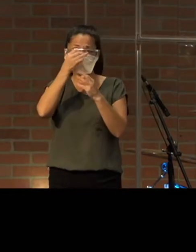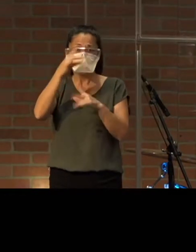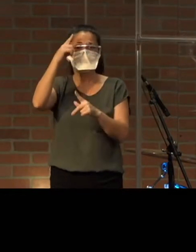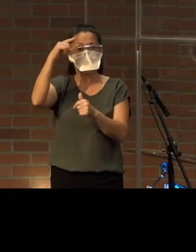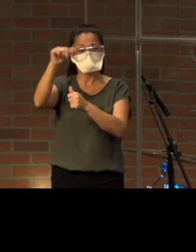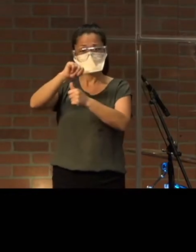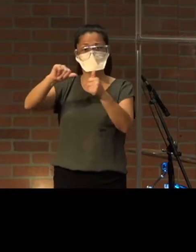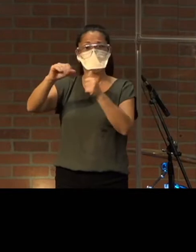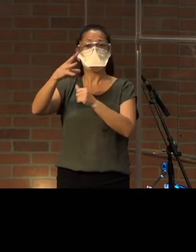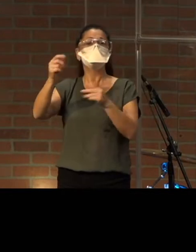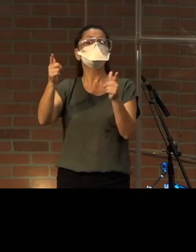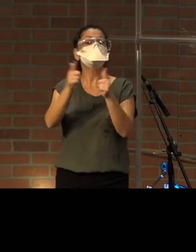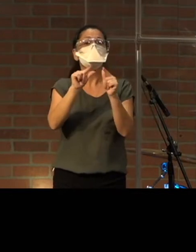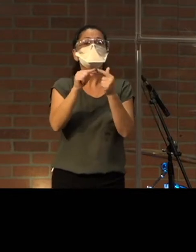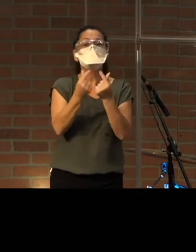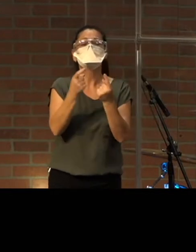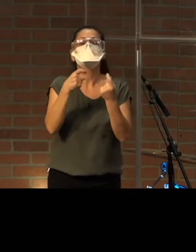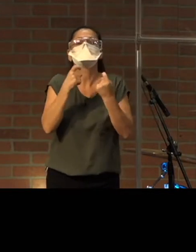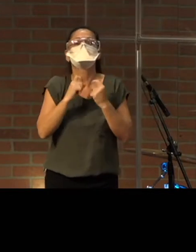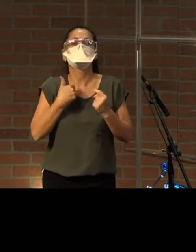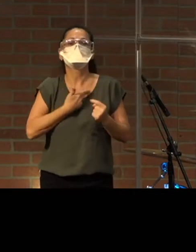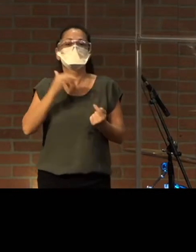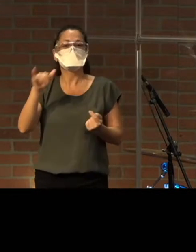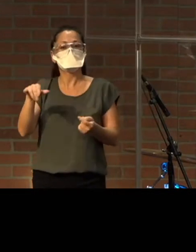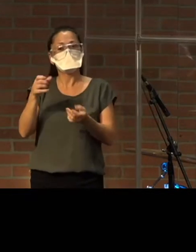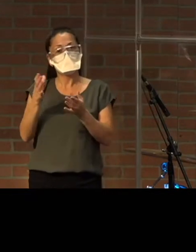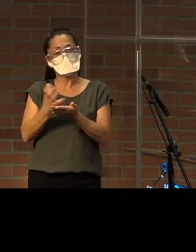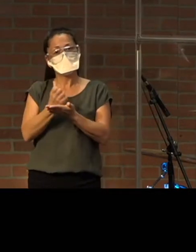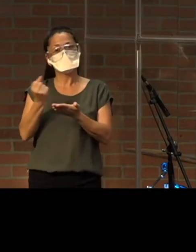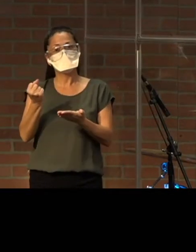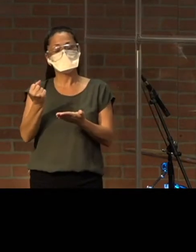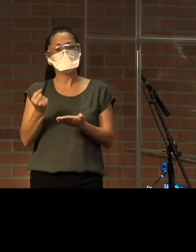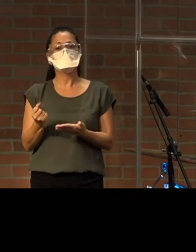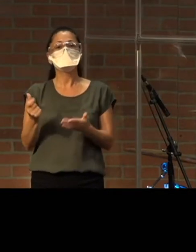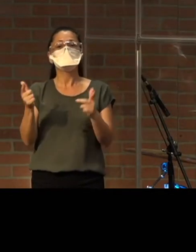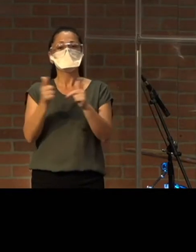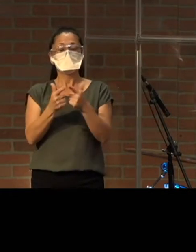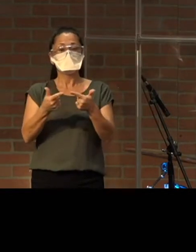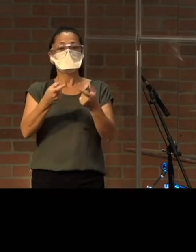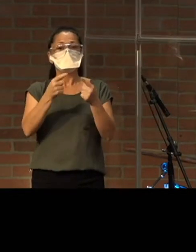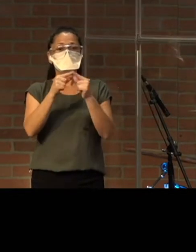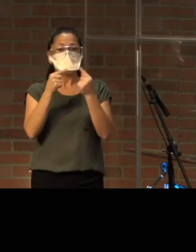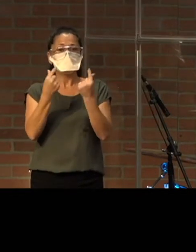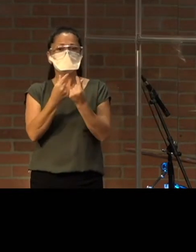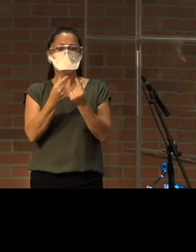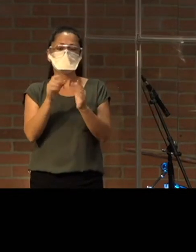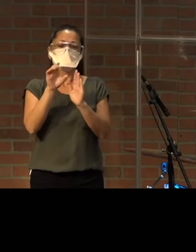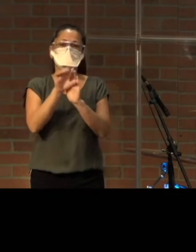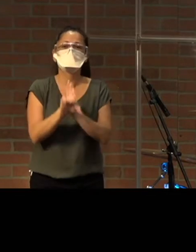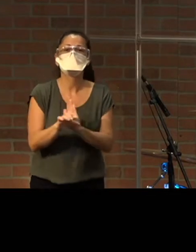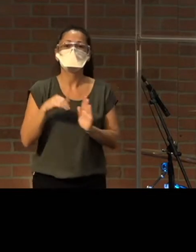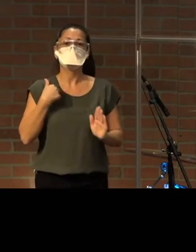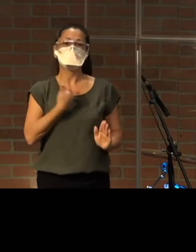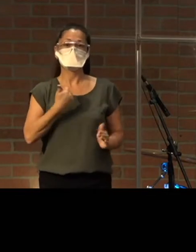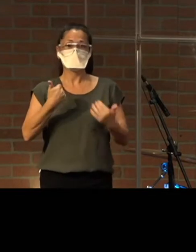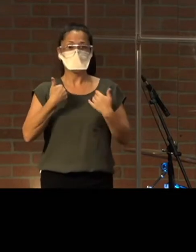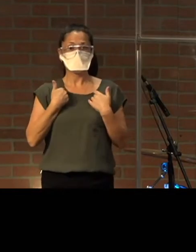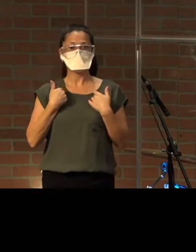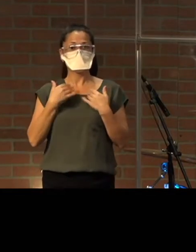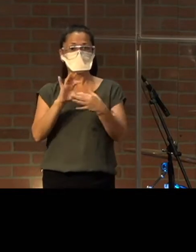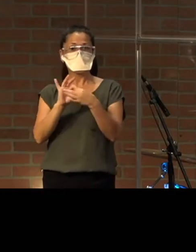group gives us that opportunity. Small group thrusts us into relationships and gives us